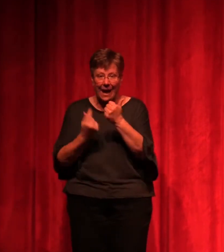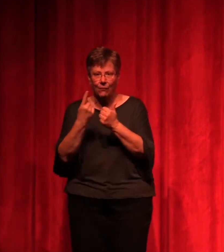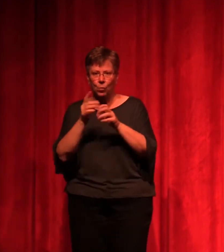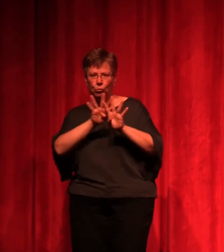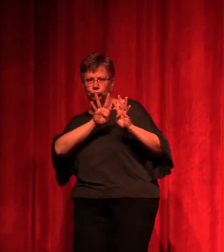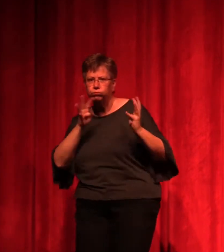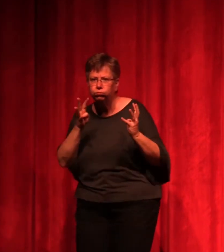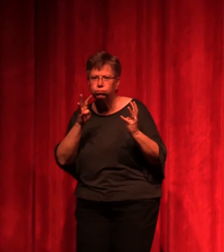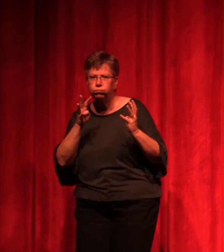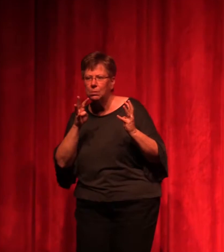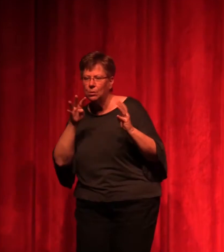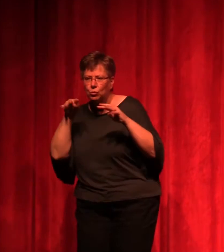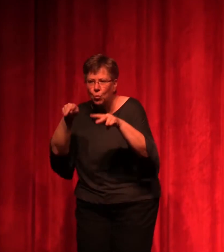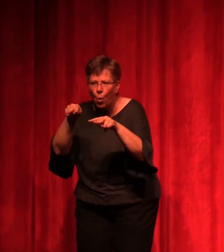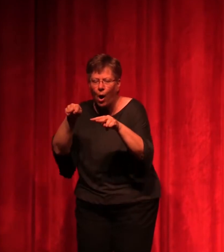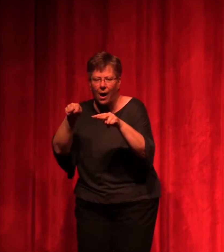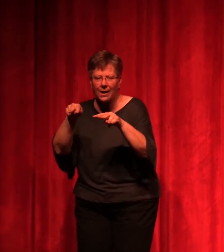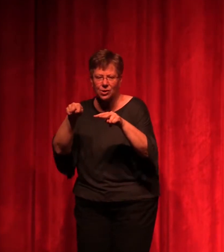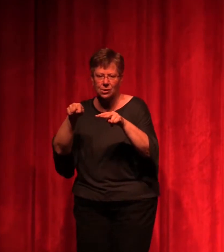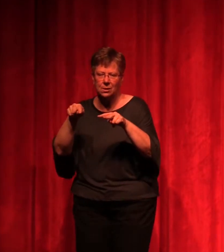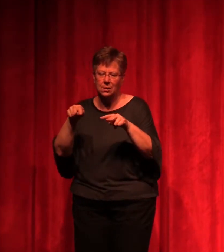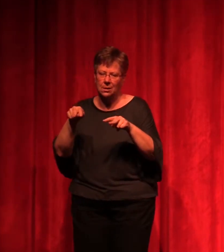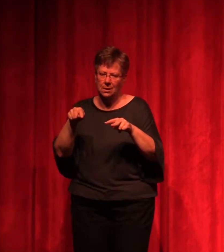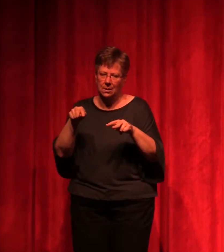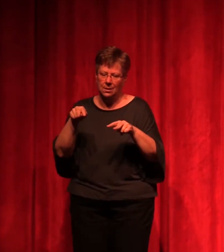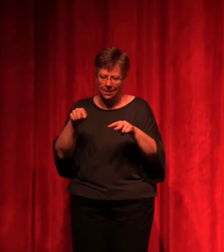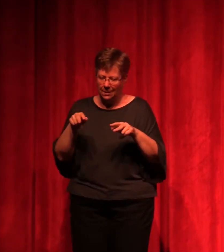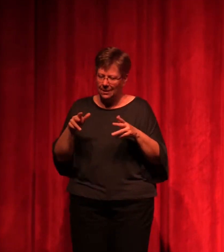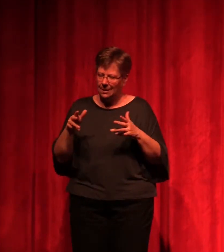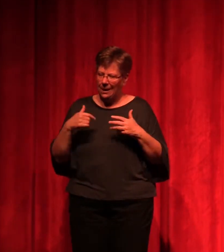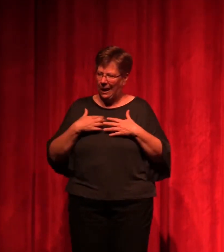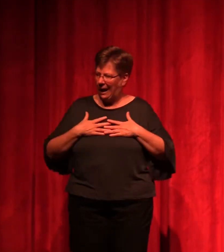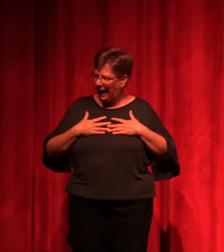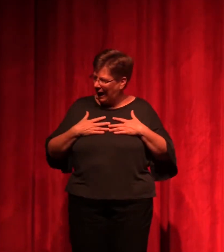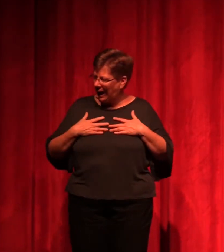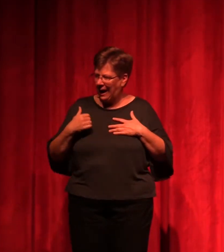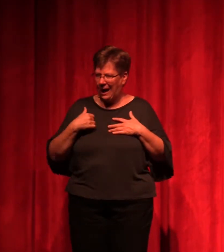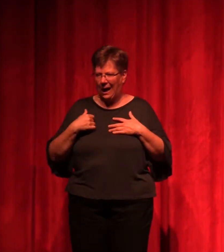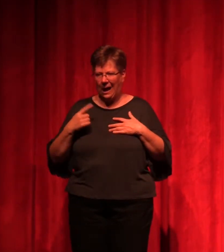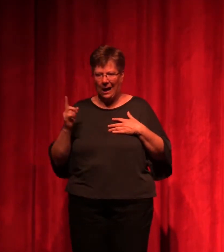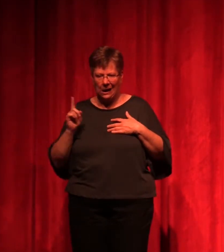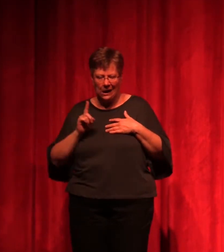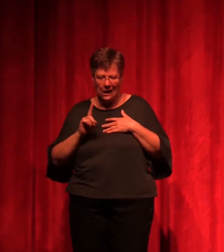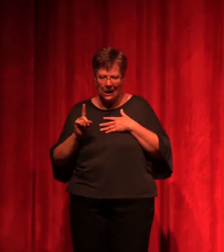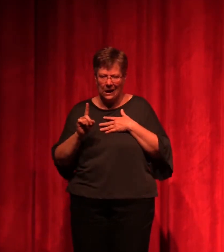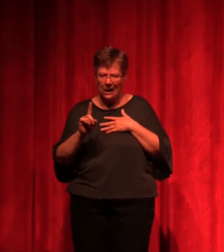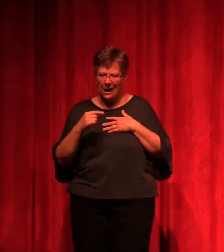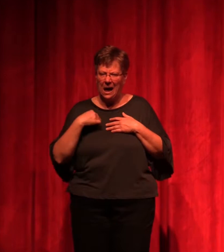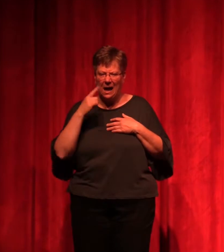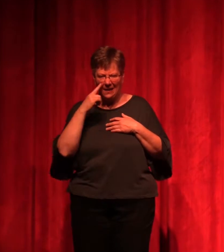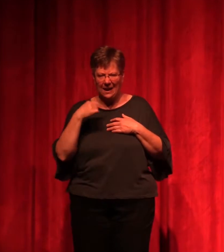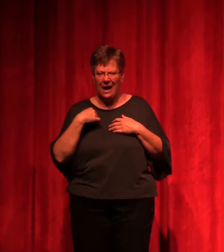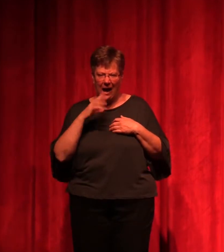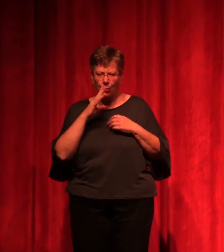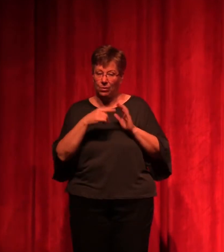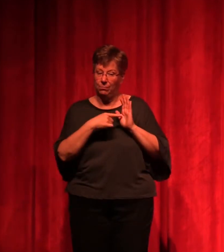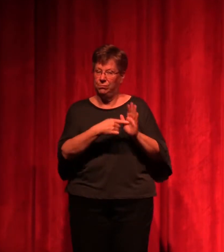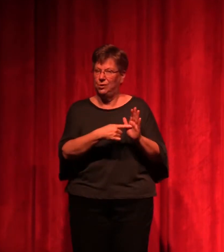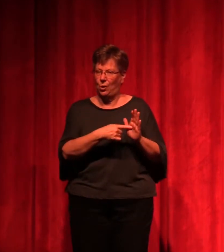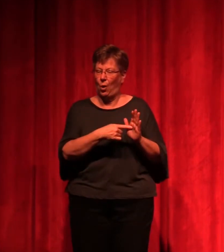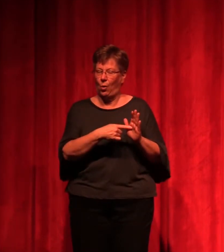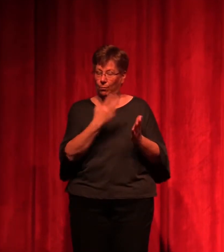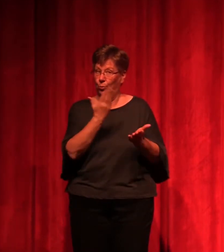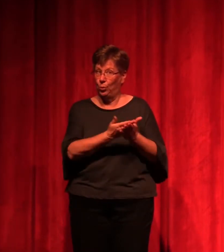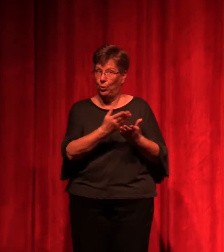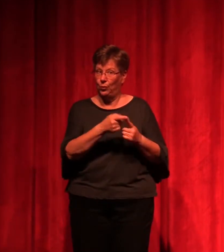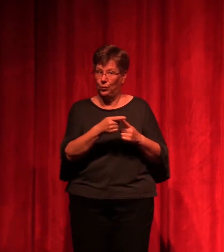This is going to be the most exciting thing that happens there that day. And I'm walking out there, and I just think I'm going to demonstrate to everybody here, including